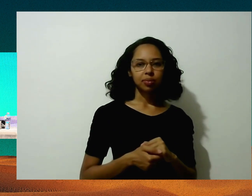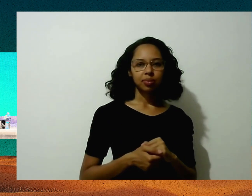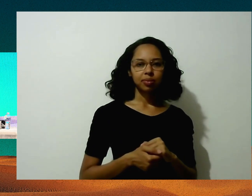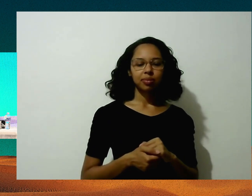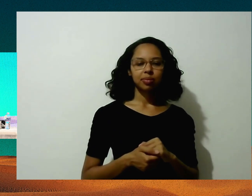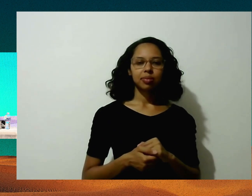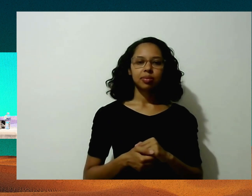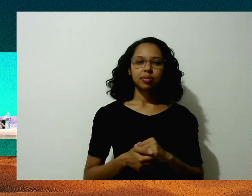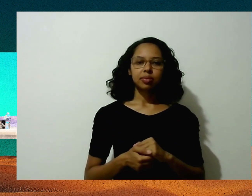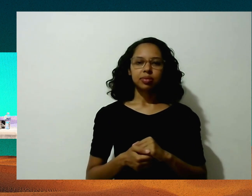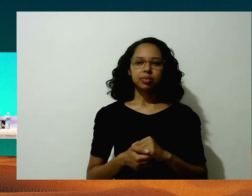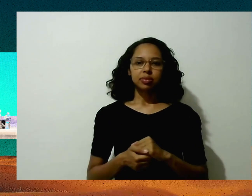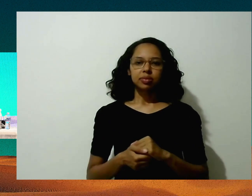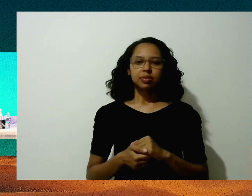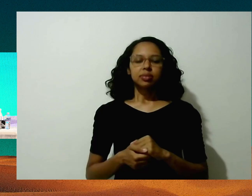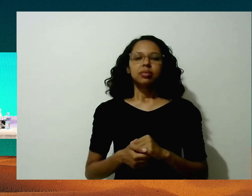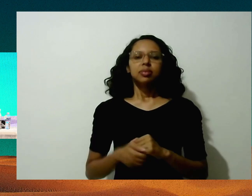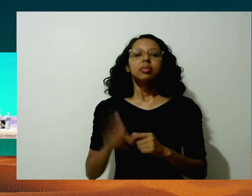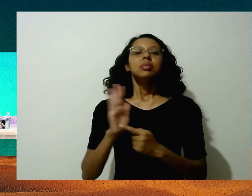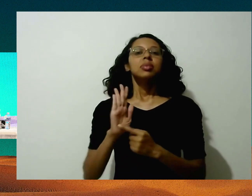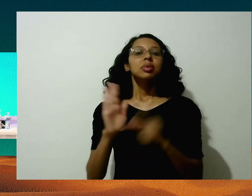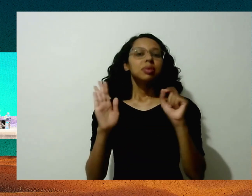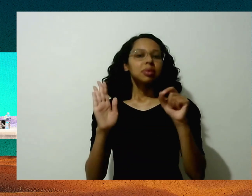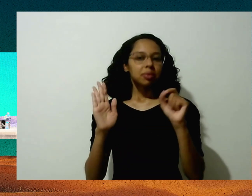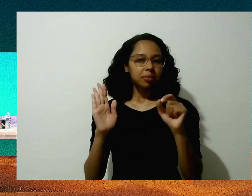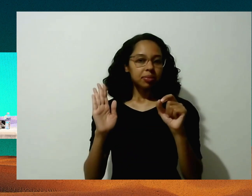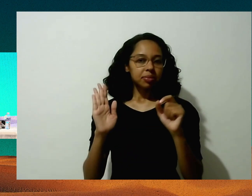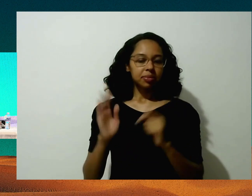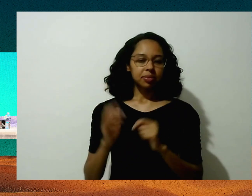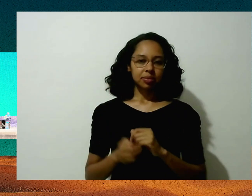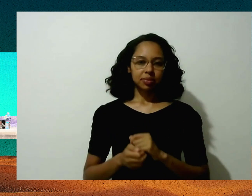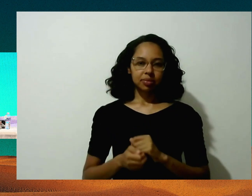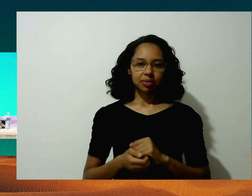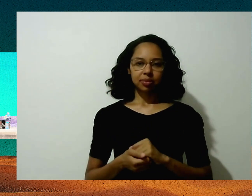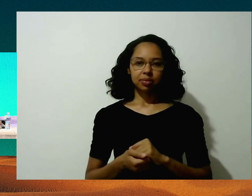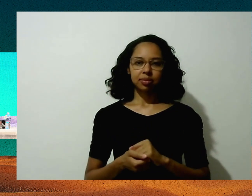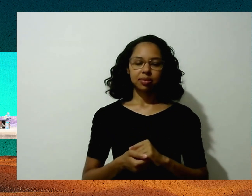Como fala? What does it say?